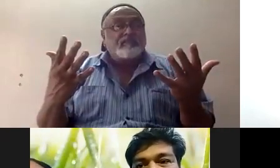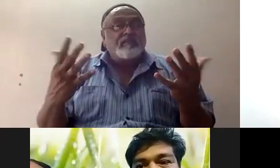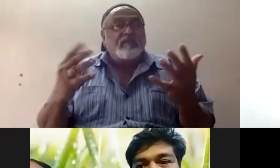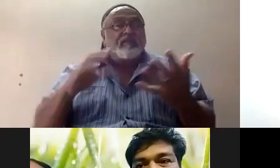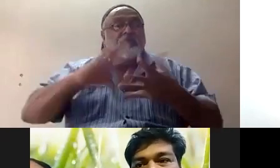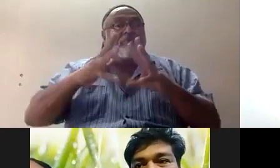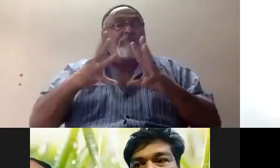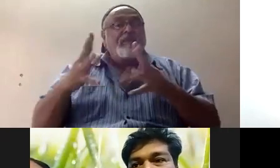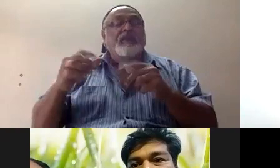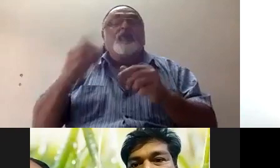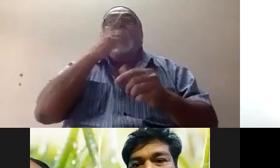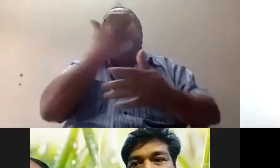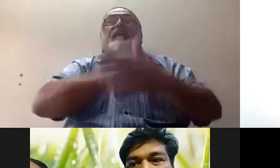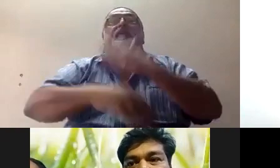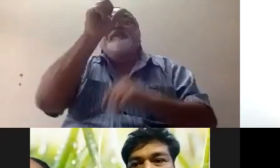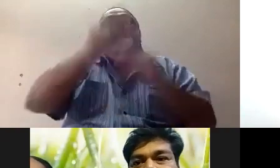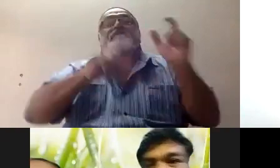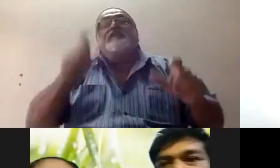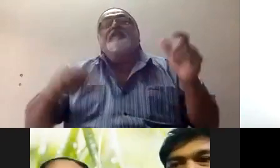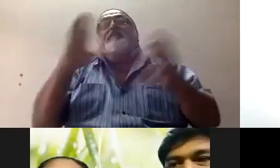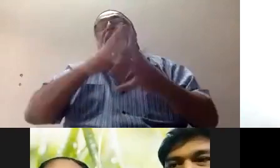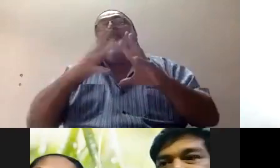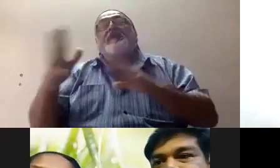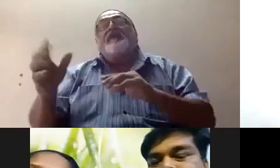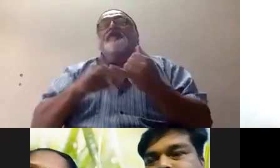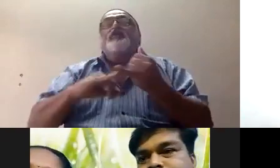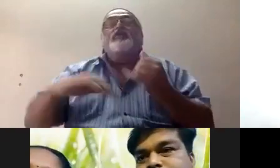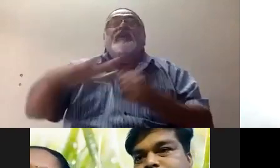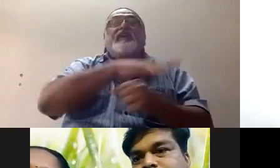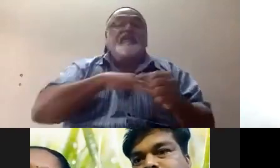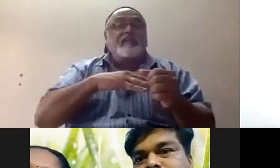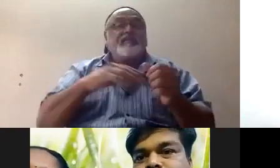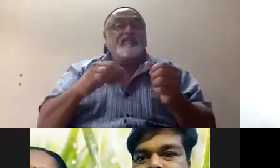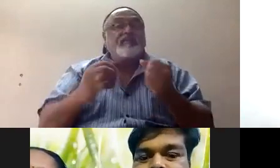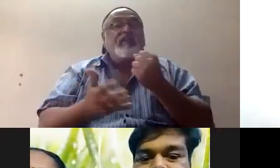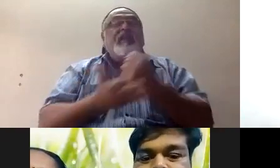manufactured by disabled people and the society for their livelihood.